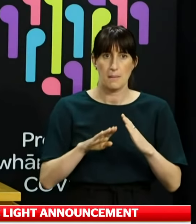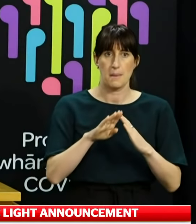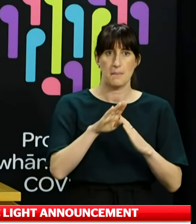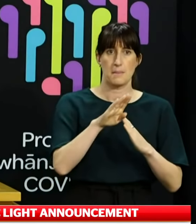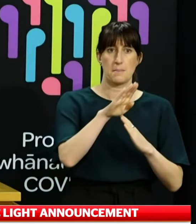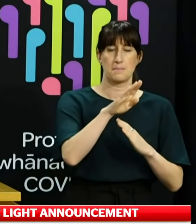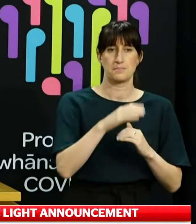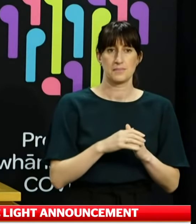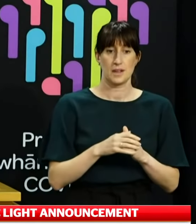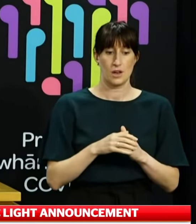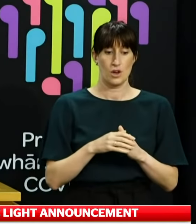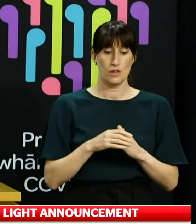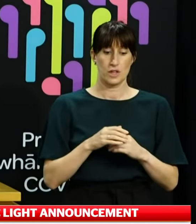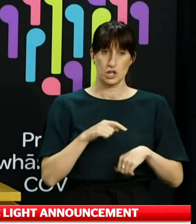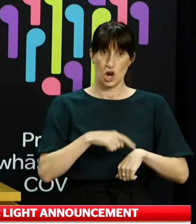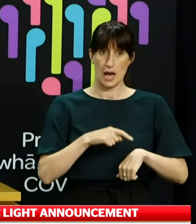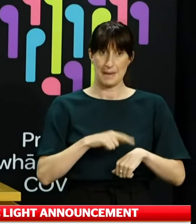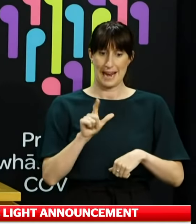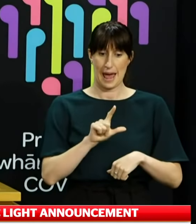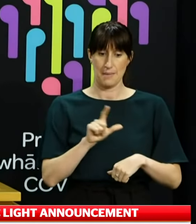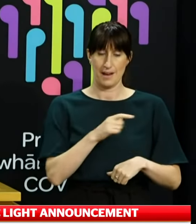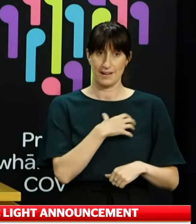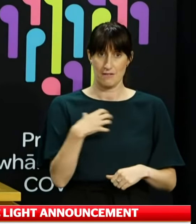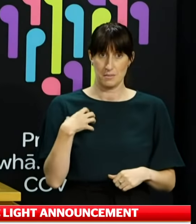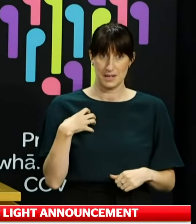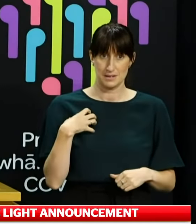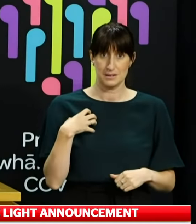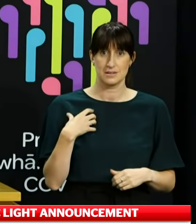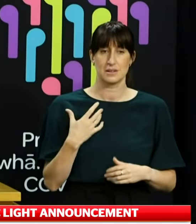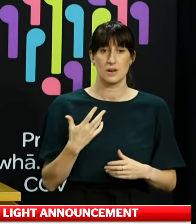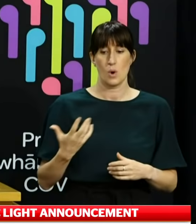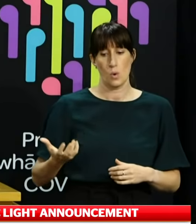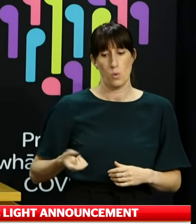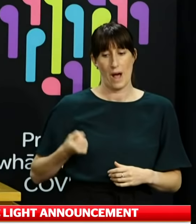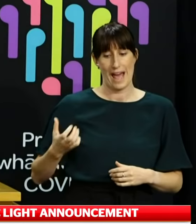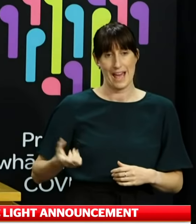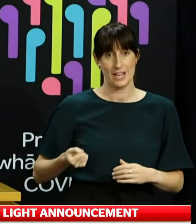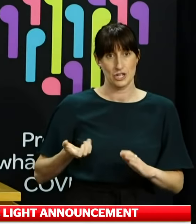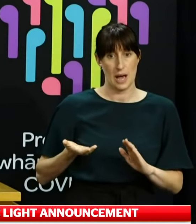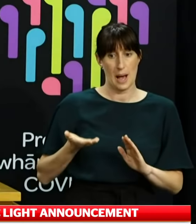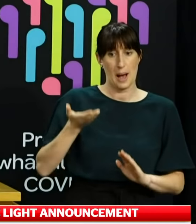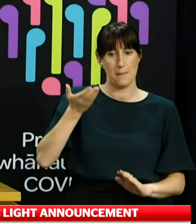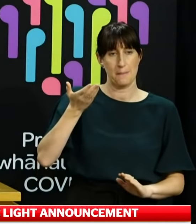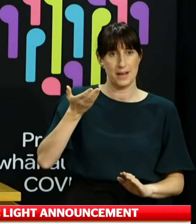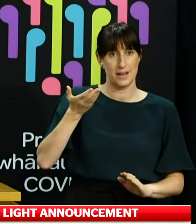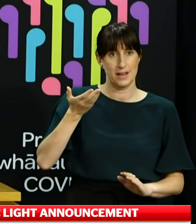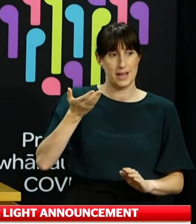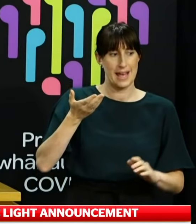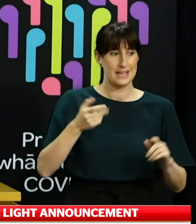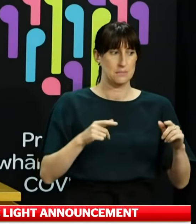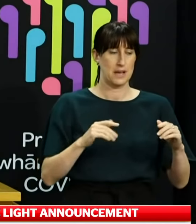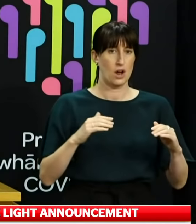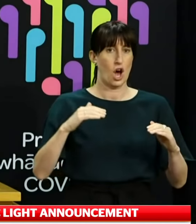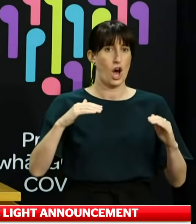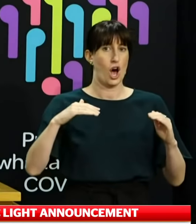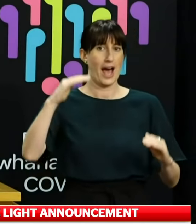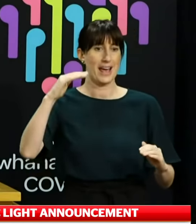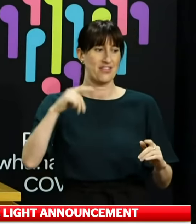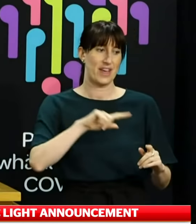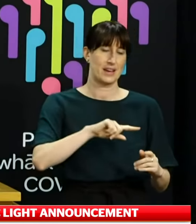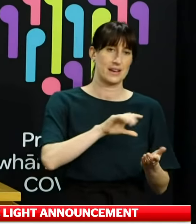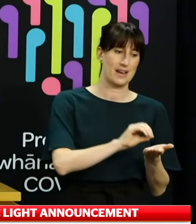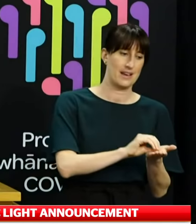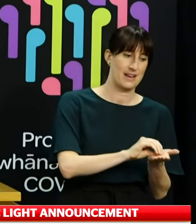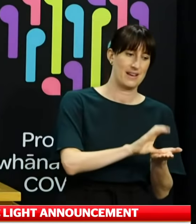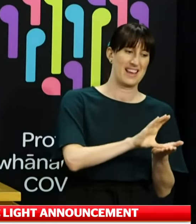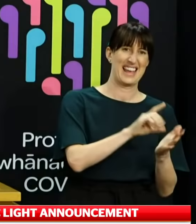across the time that we've been in government. Wage growth across the public sector still exceeded inflation up until this year. Now we know that